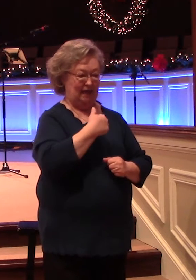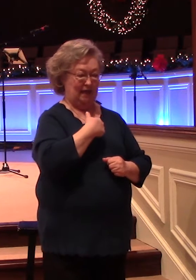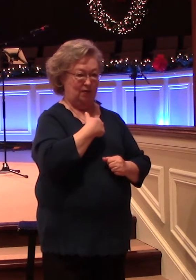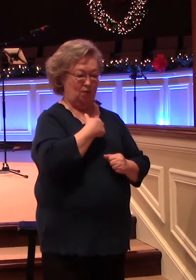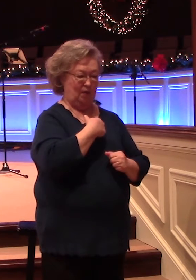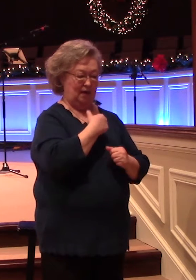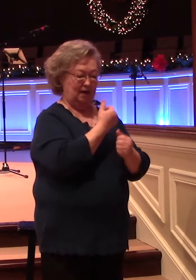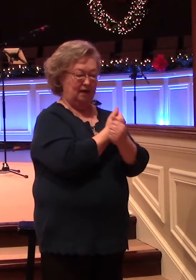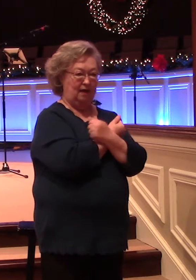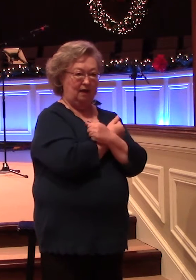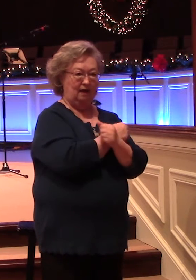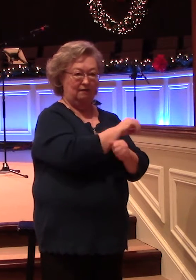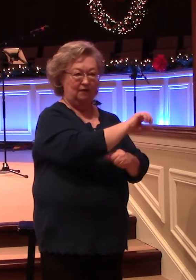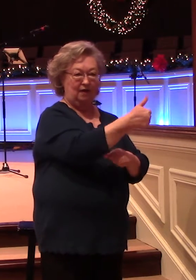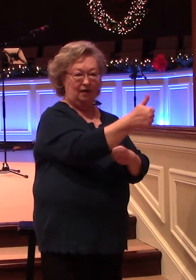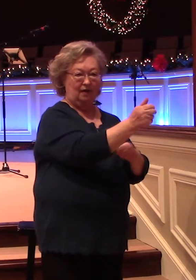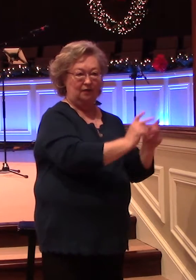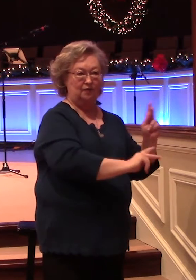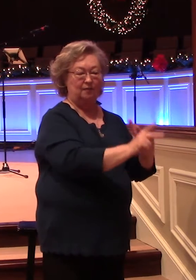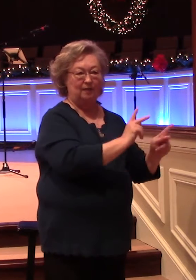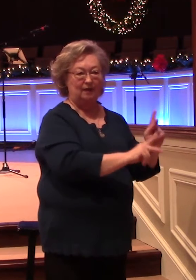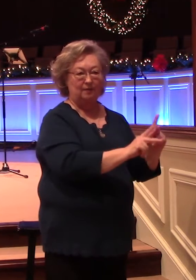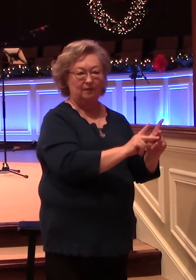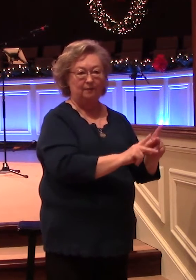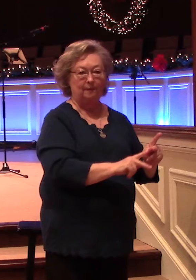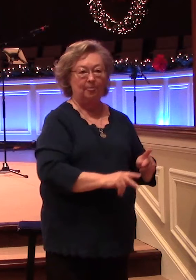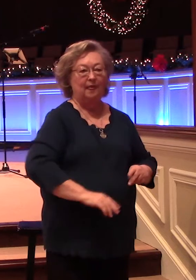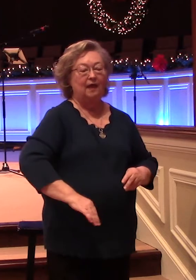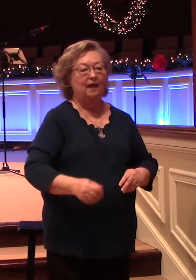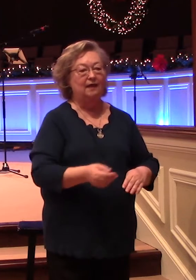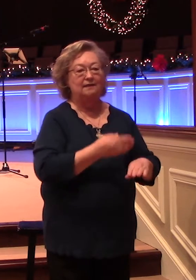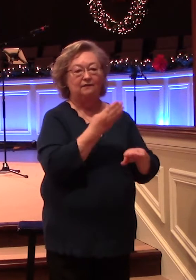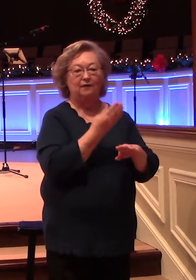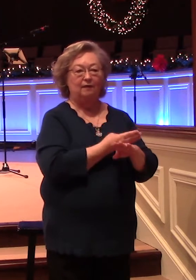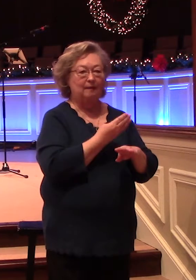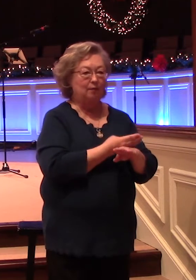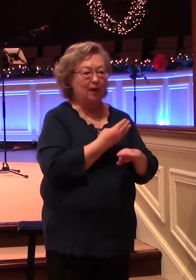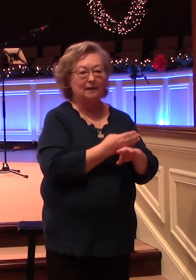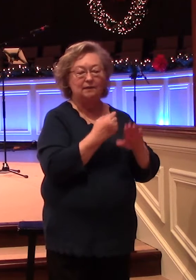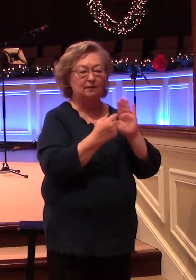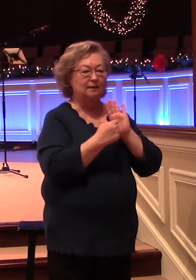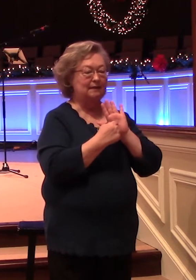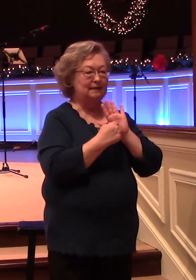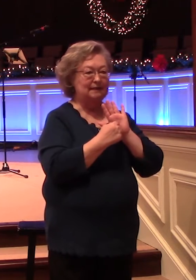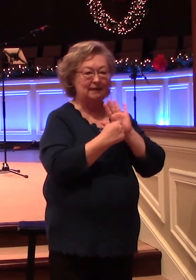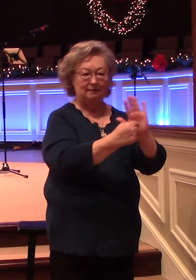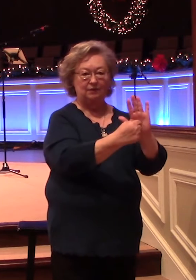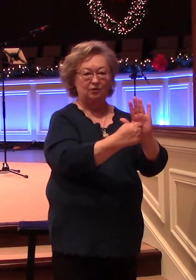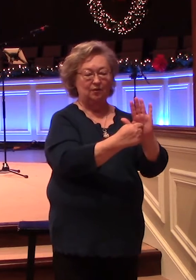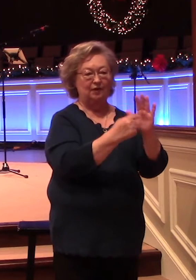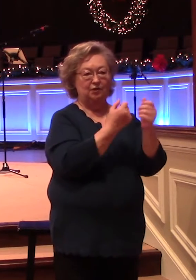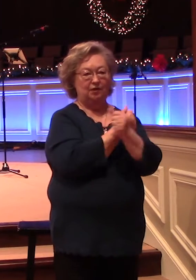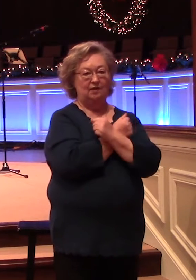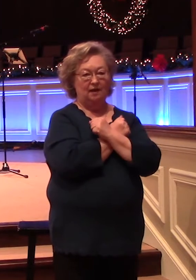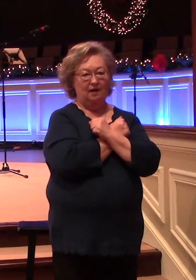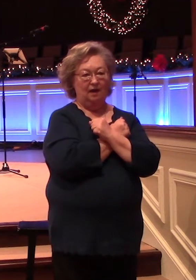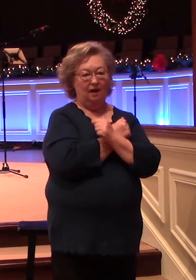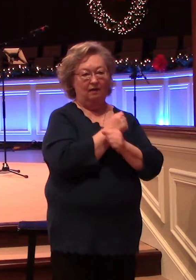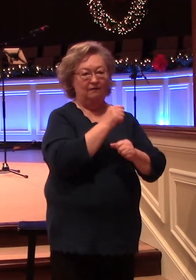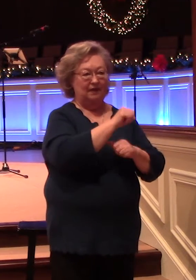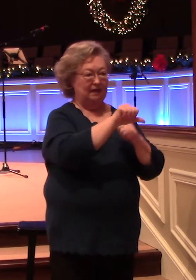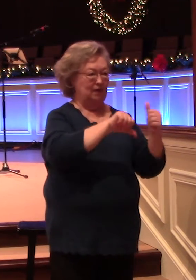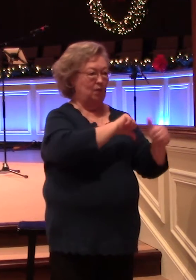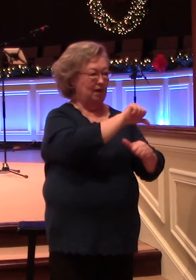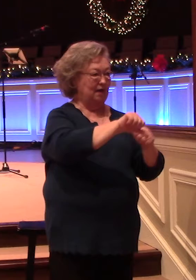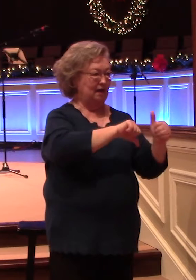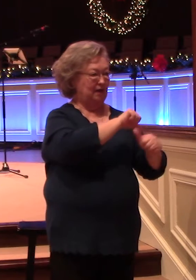great, practical, specific demonstration of our love for one another. You see, I don't think we're going